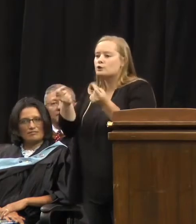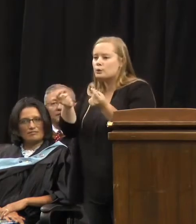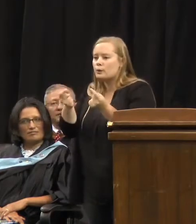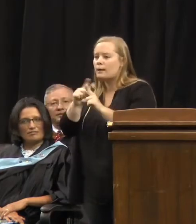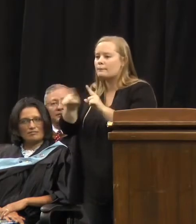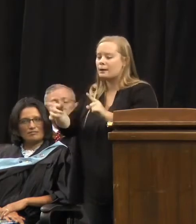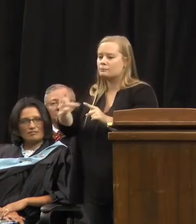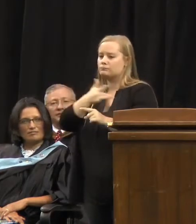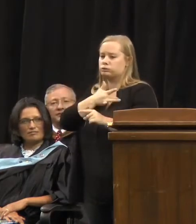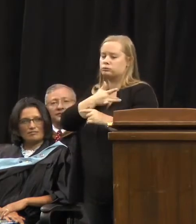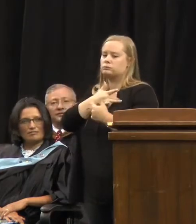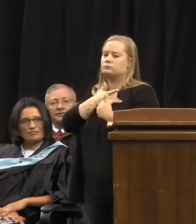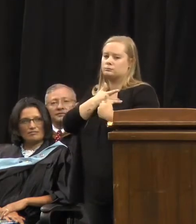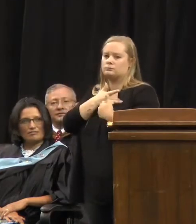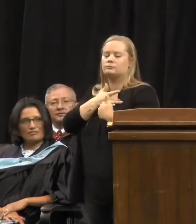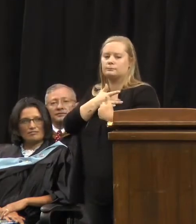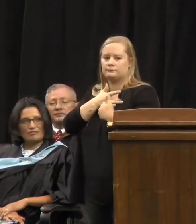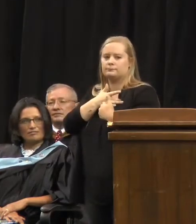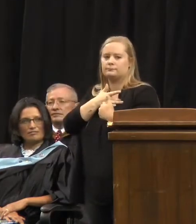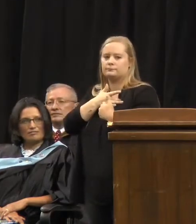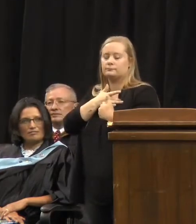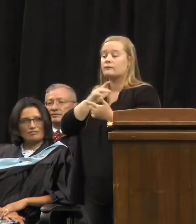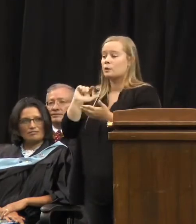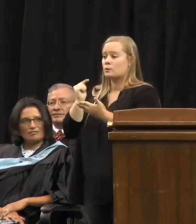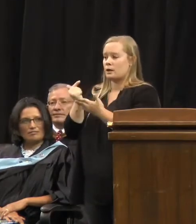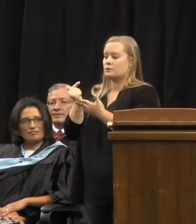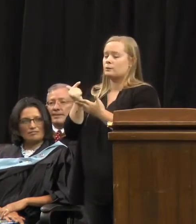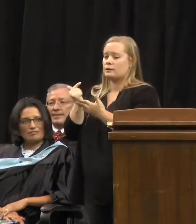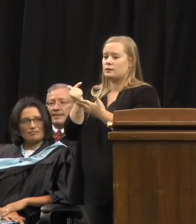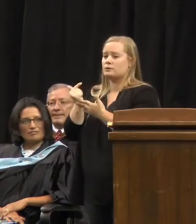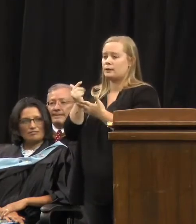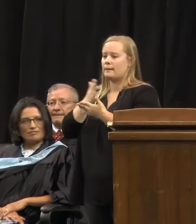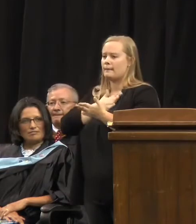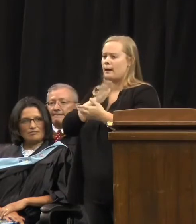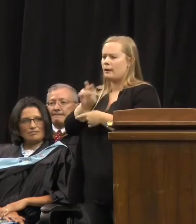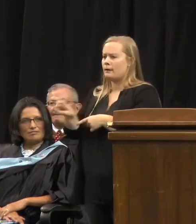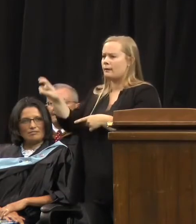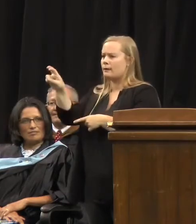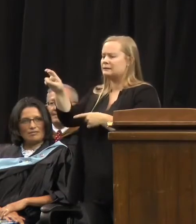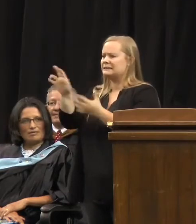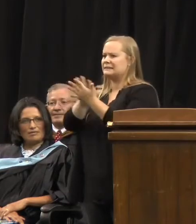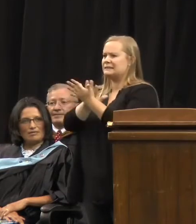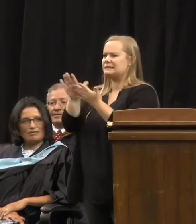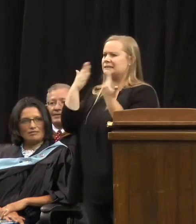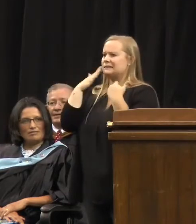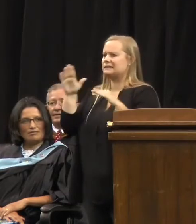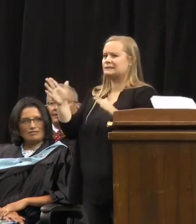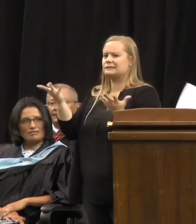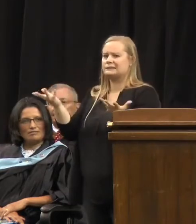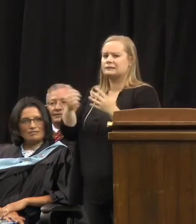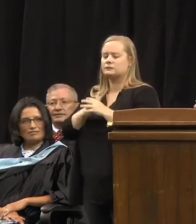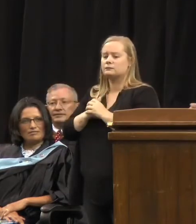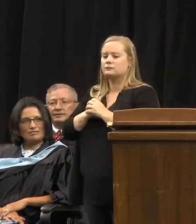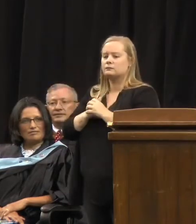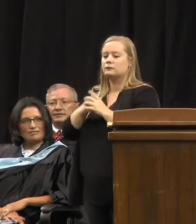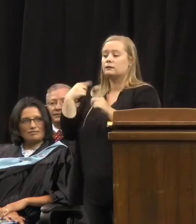with heart. Even after graduation, my pathway seemed unclear. Till one